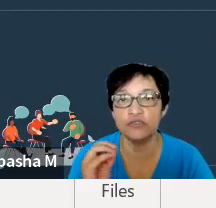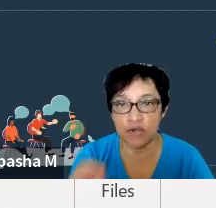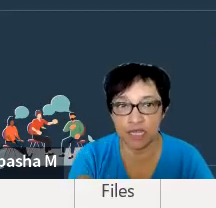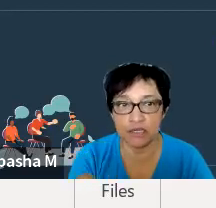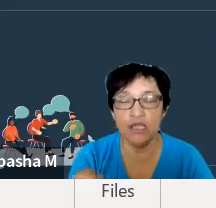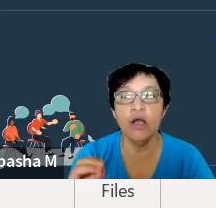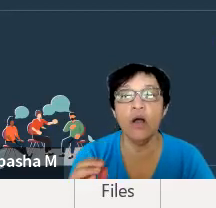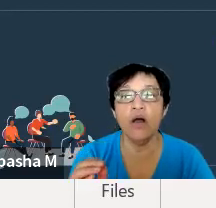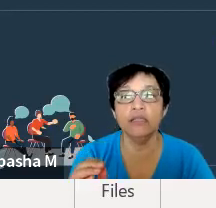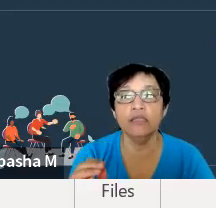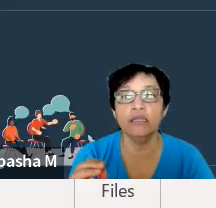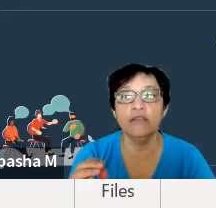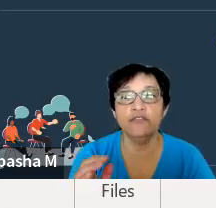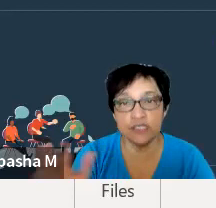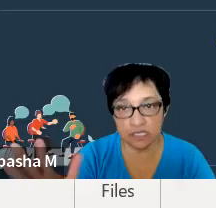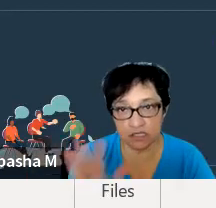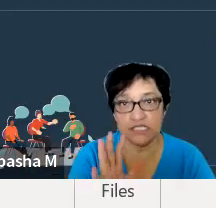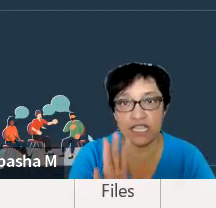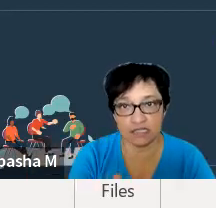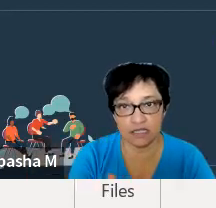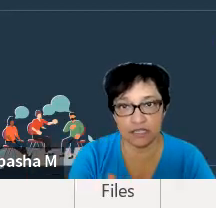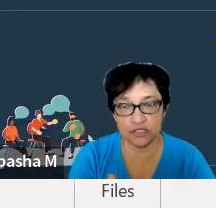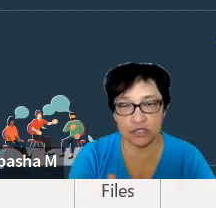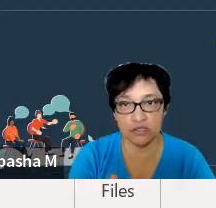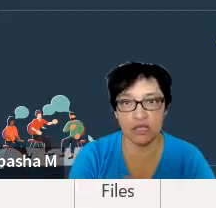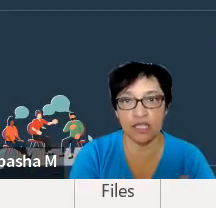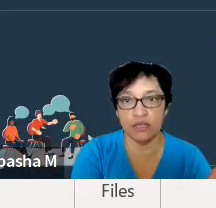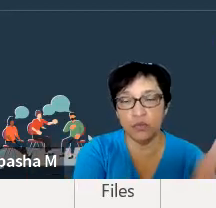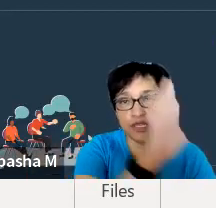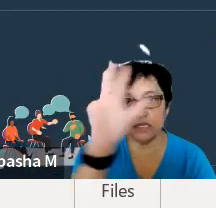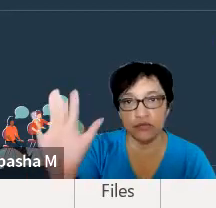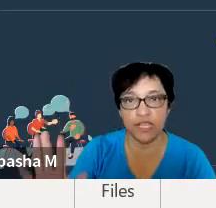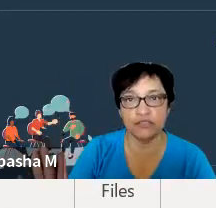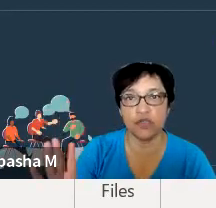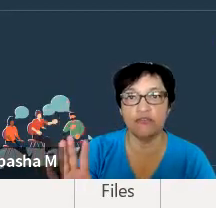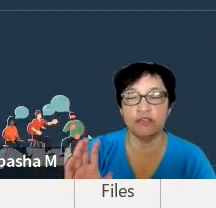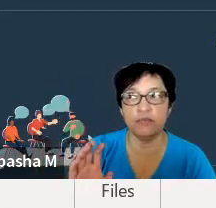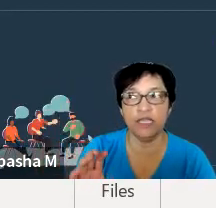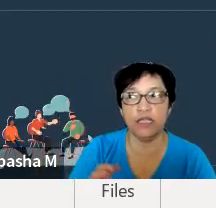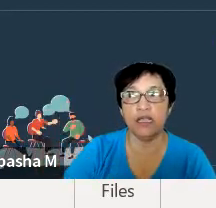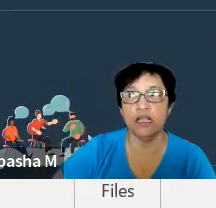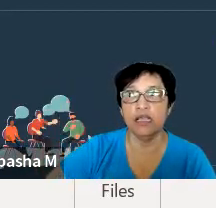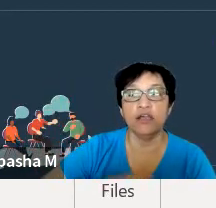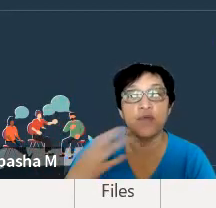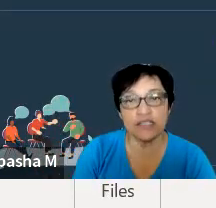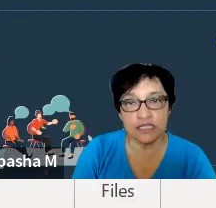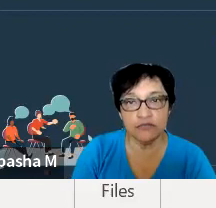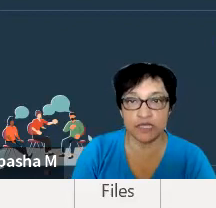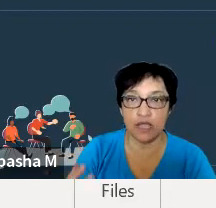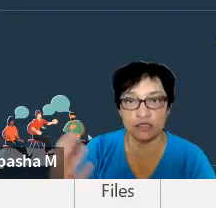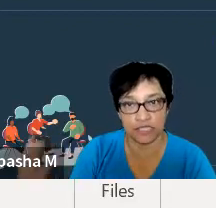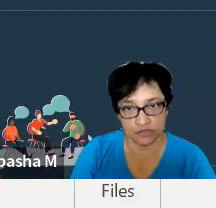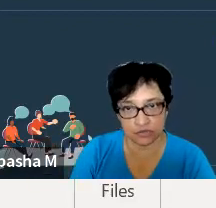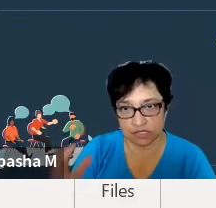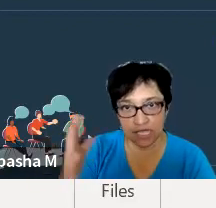to be trained on physical de-escalation, again, within the range of it being aggressive,